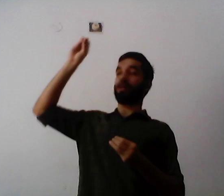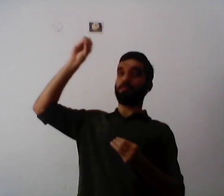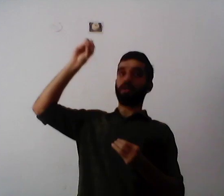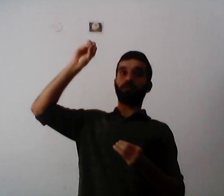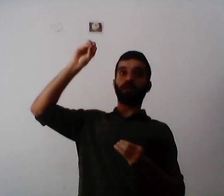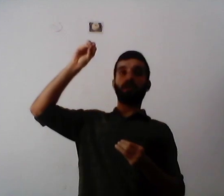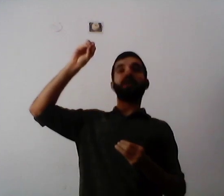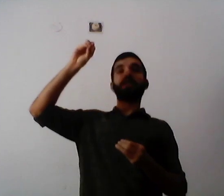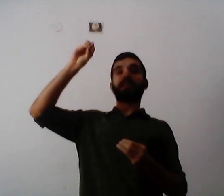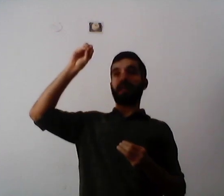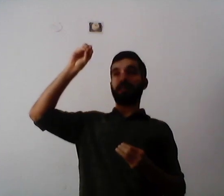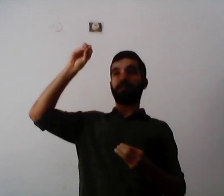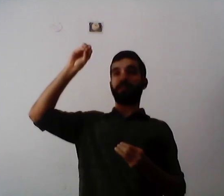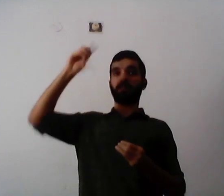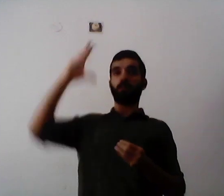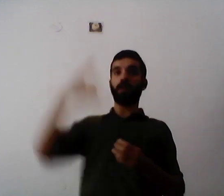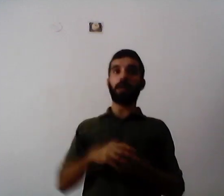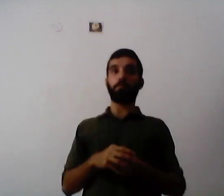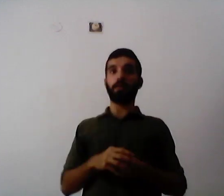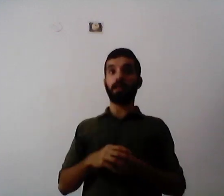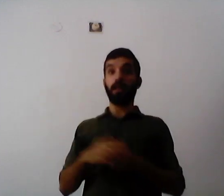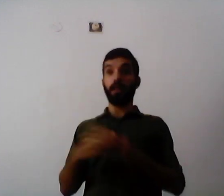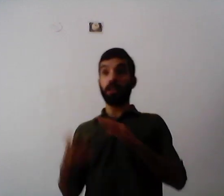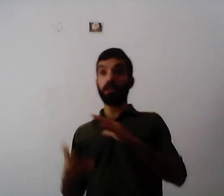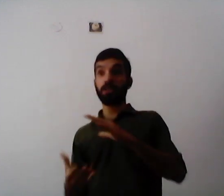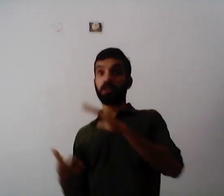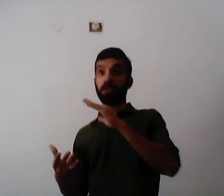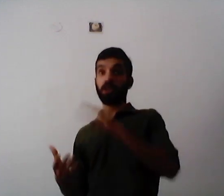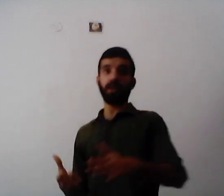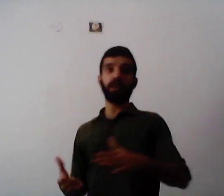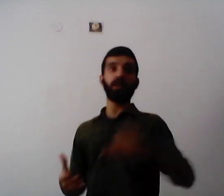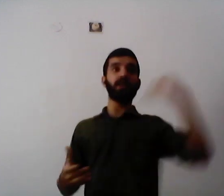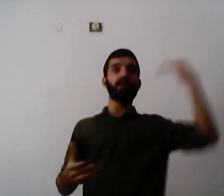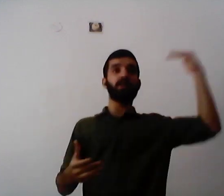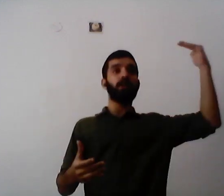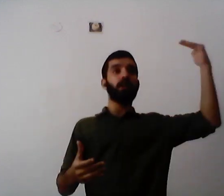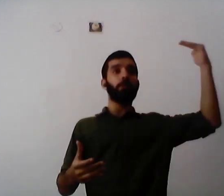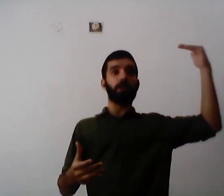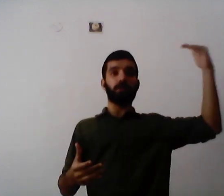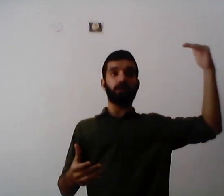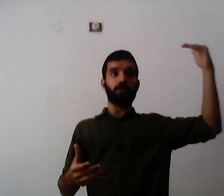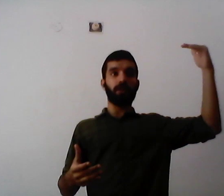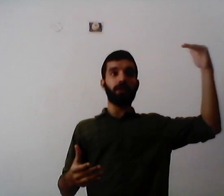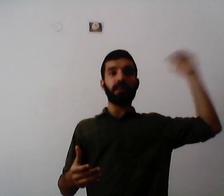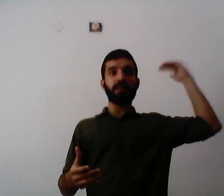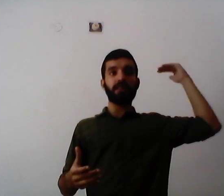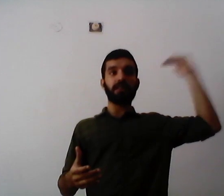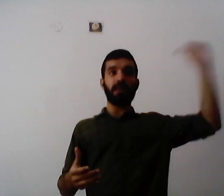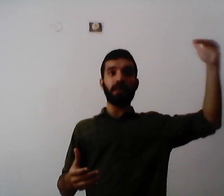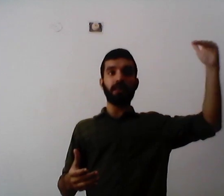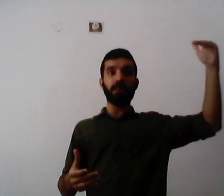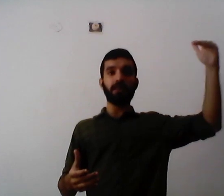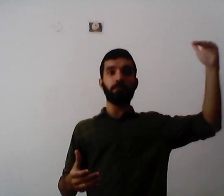coming to the surface, what happened? There is a sudden decrease in pressure, right? There is a sudden decrease in